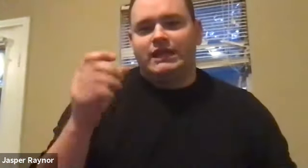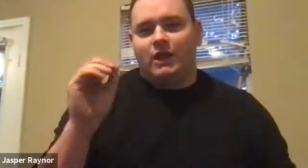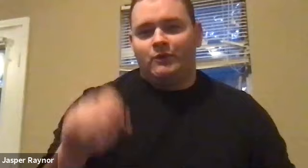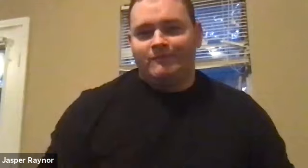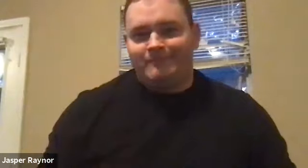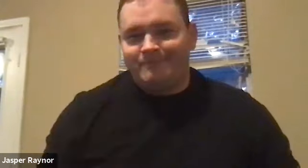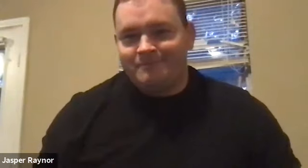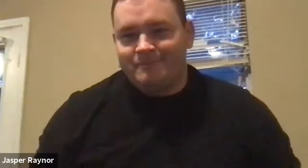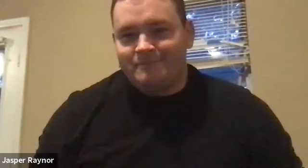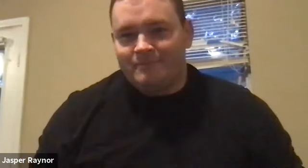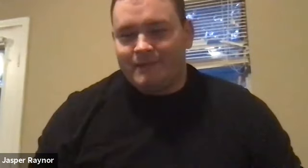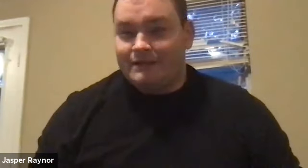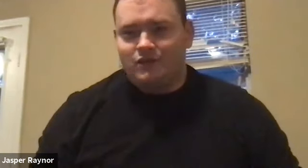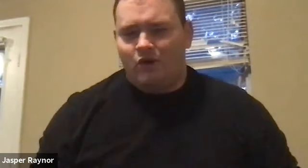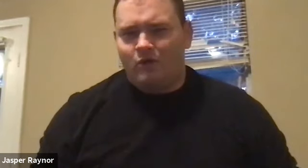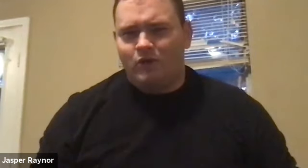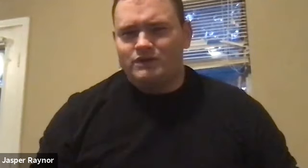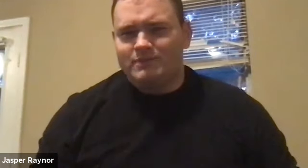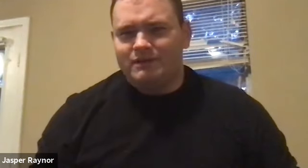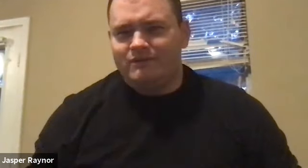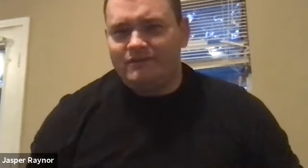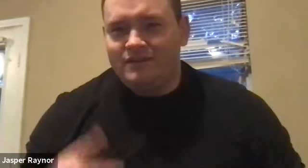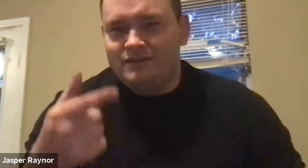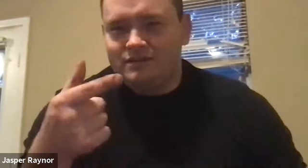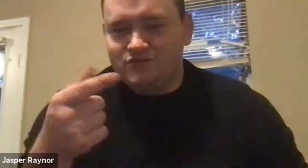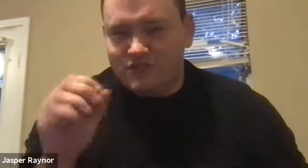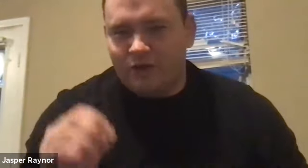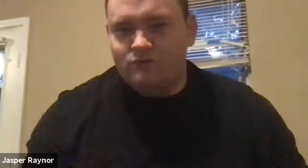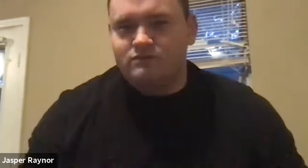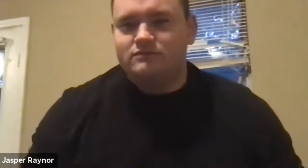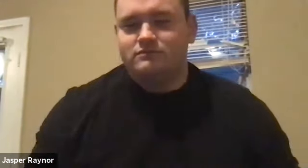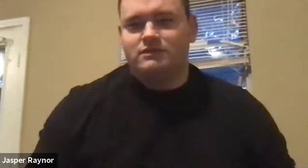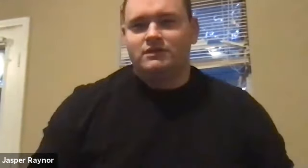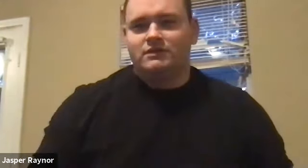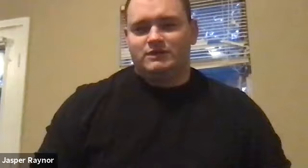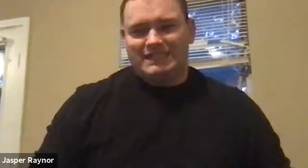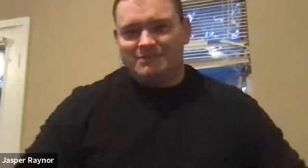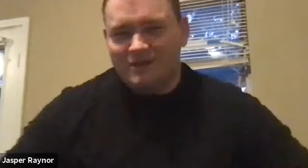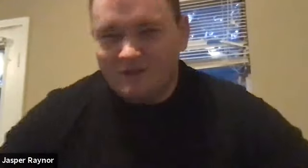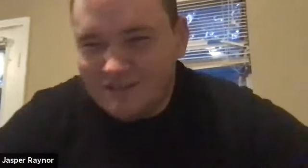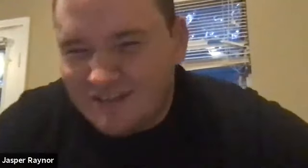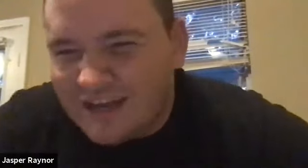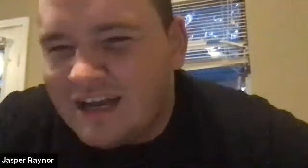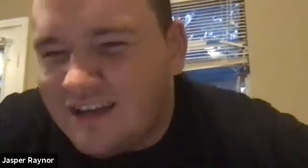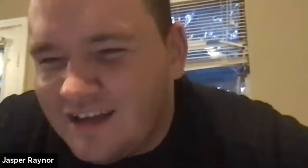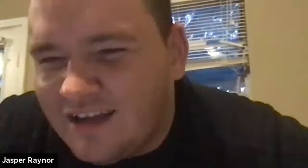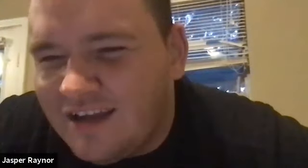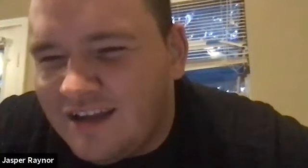G-O. Man, that's a hard word to spell. G-O. What's that spell? Go. Go.